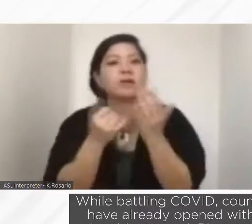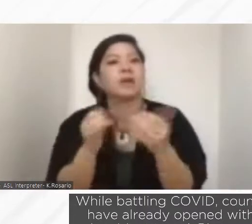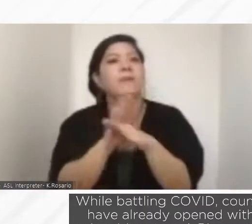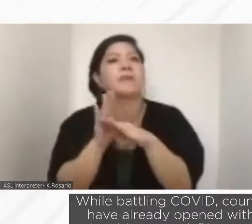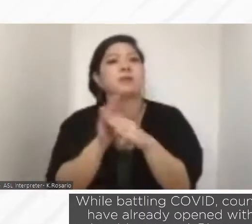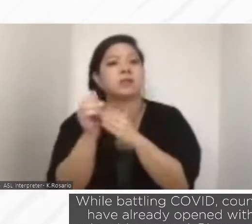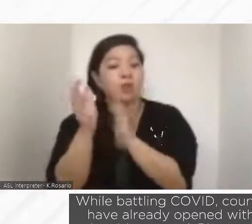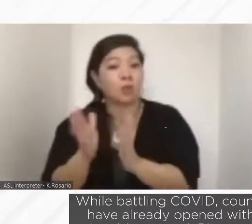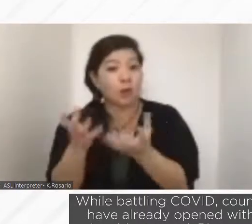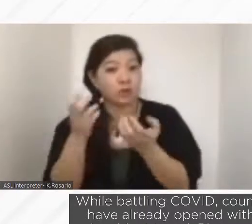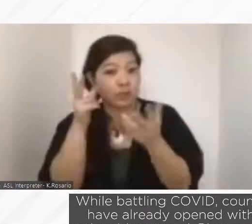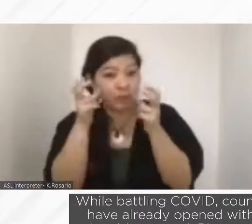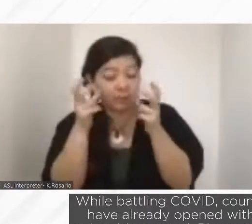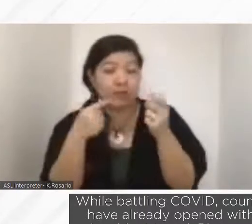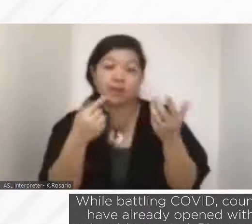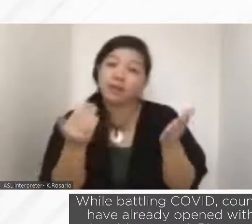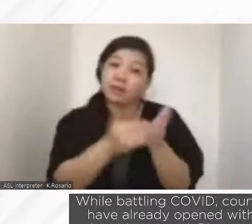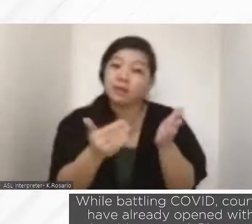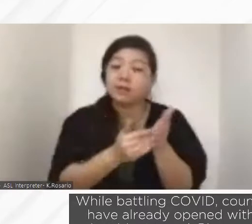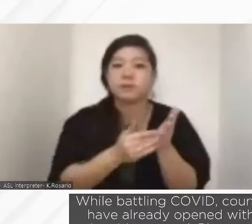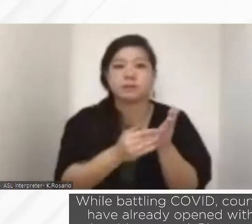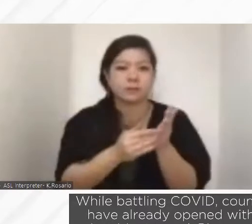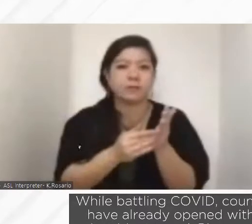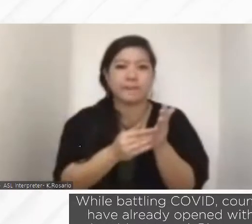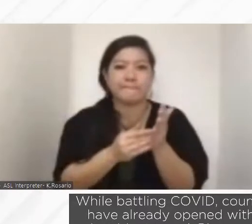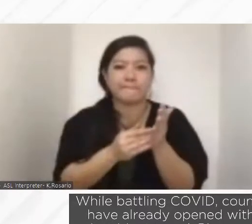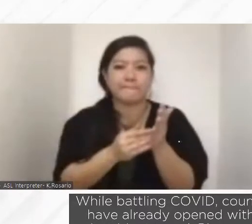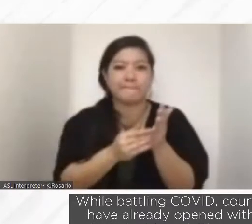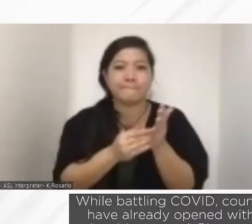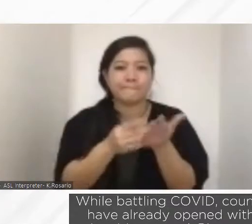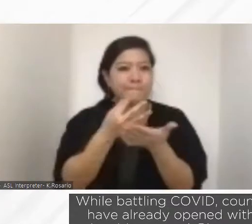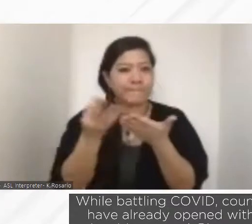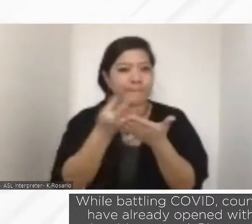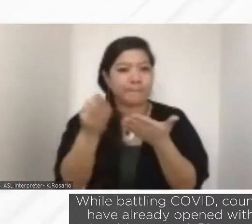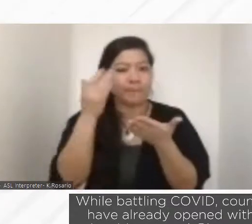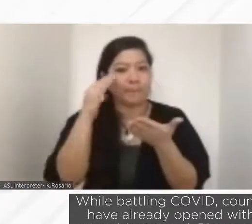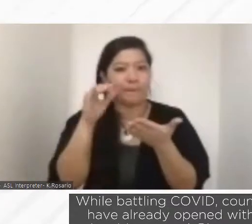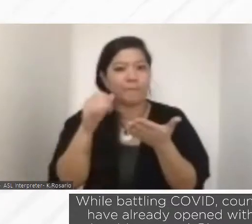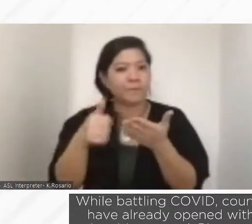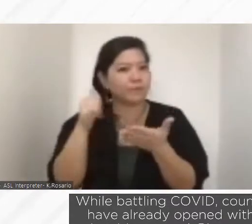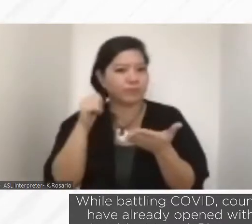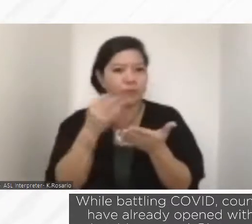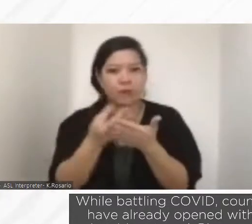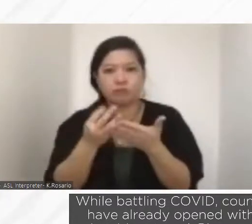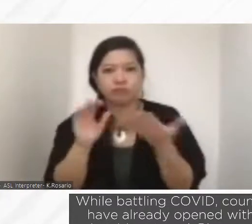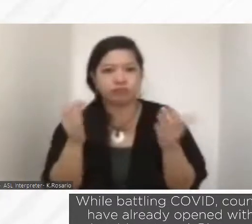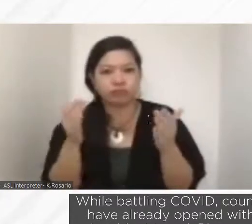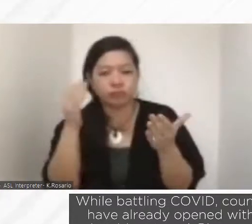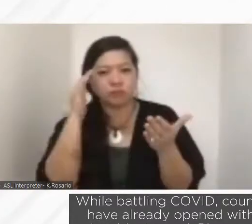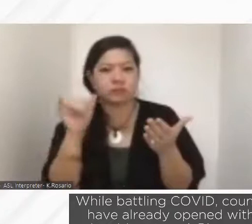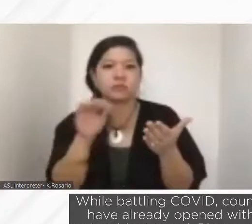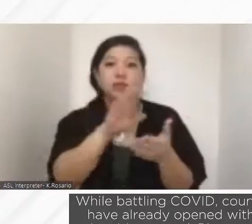hear me say that again, reject that false dichotomy, reject that false comparison of you're either